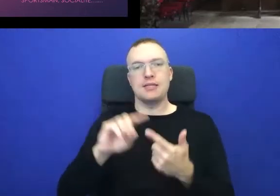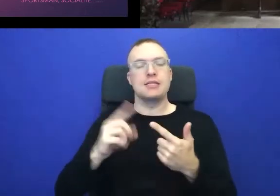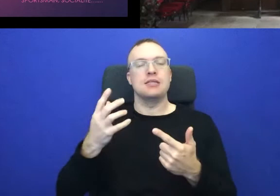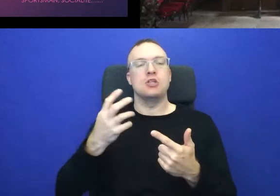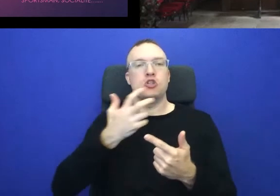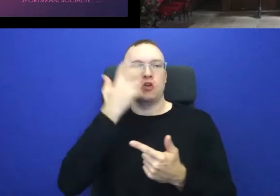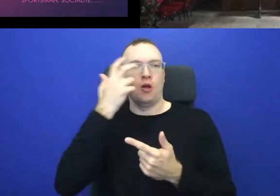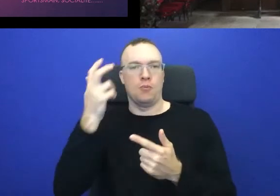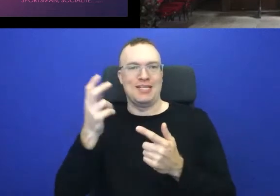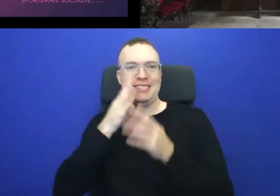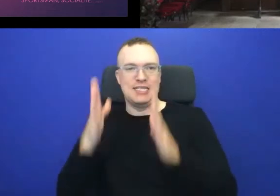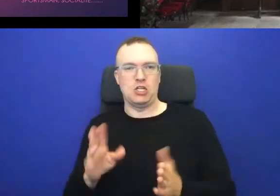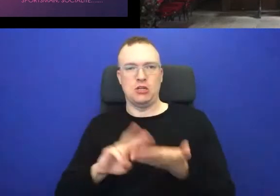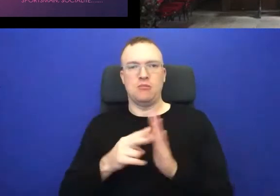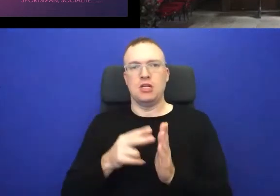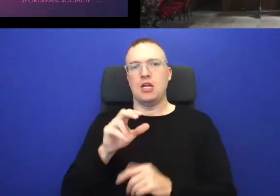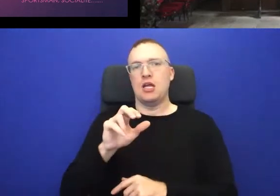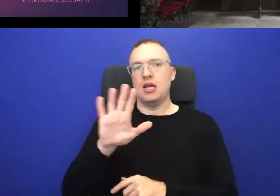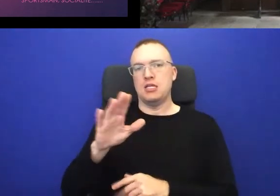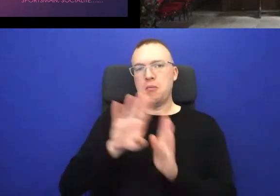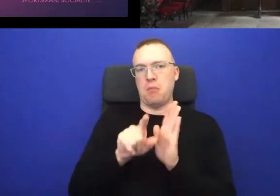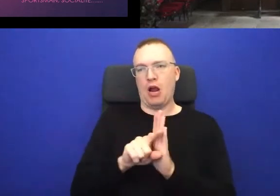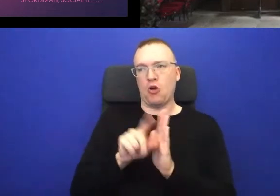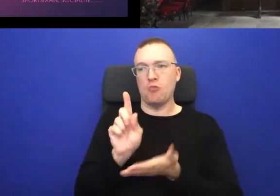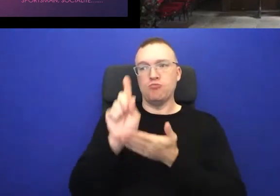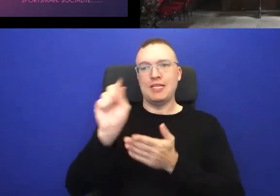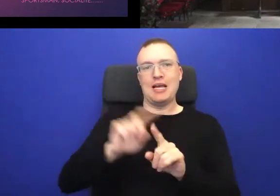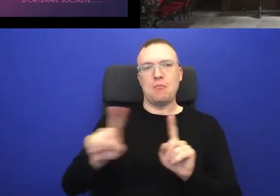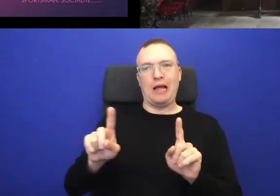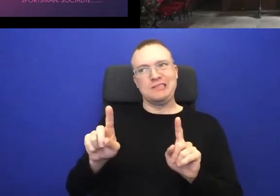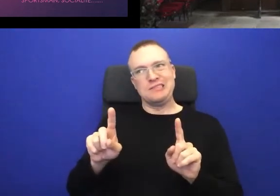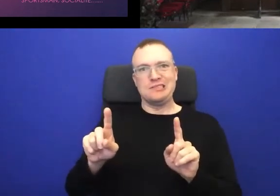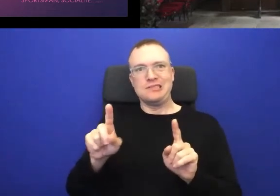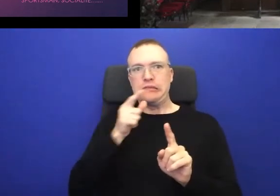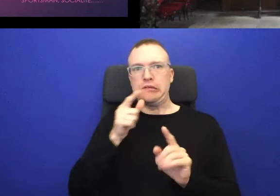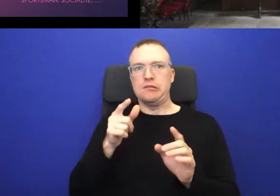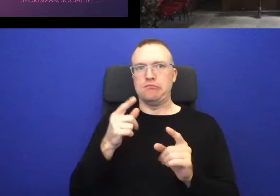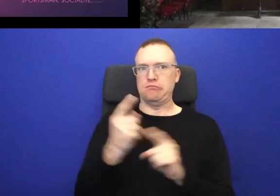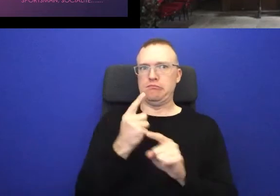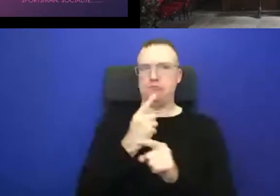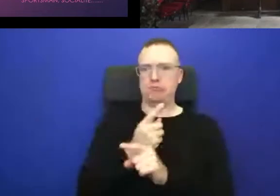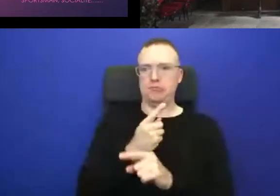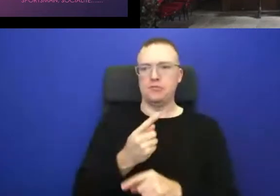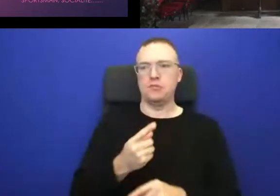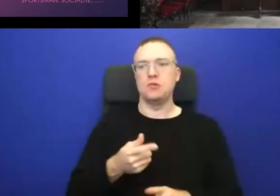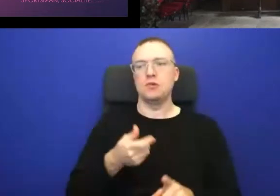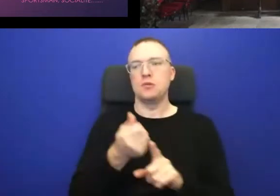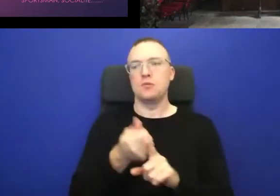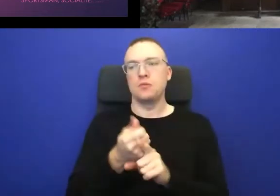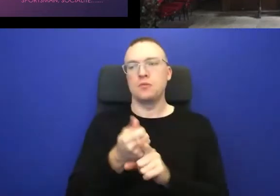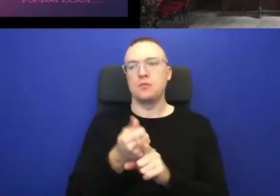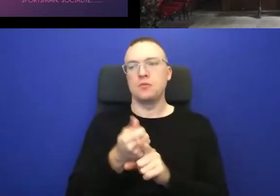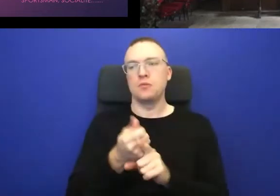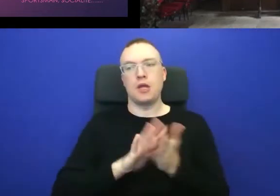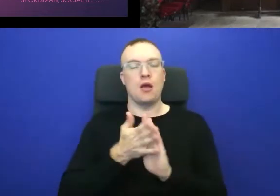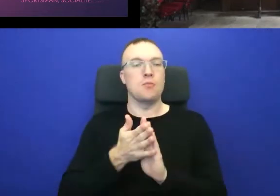an aristocratic background, but it's somewhat illegitimate. And he grows up a rich young man in London. In his